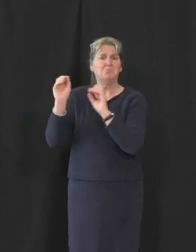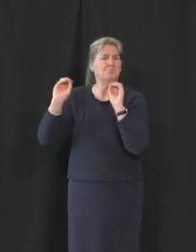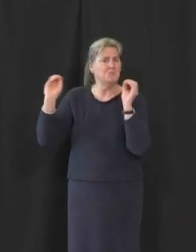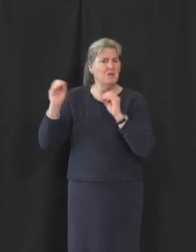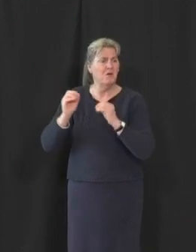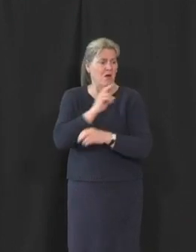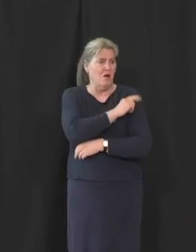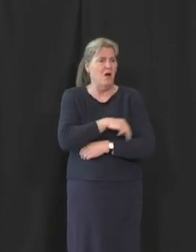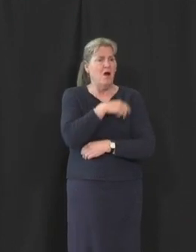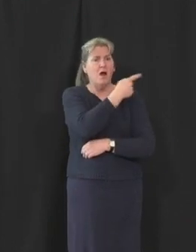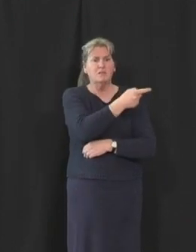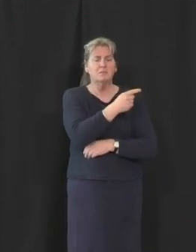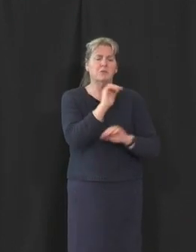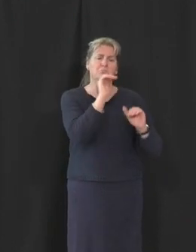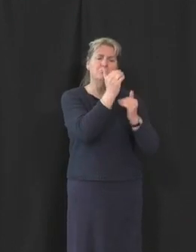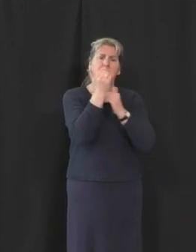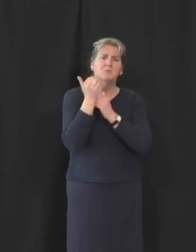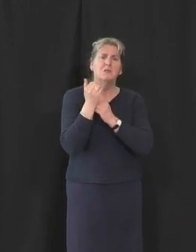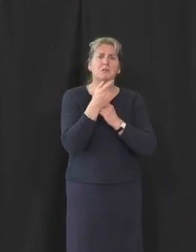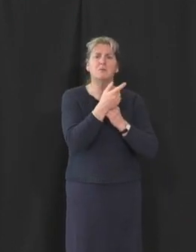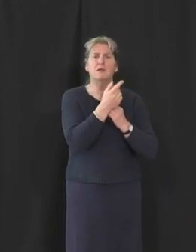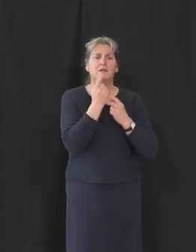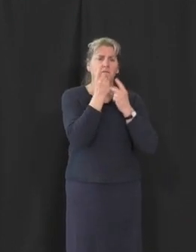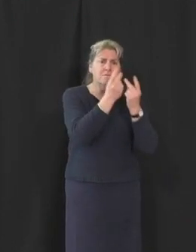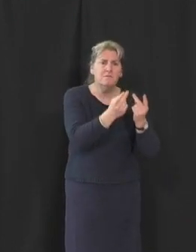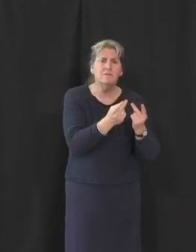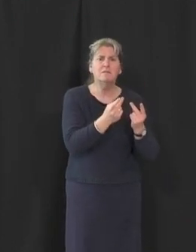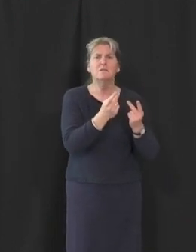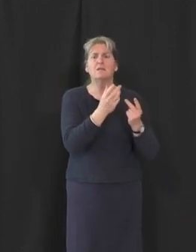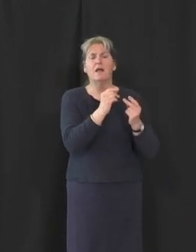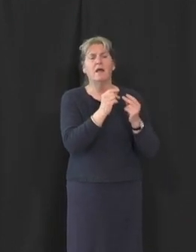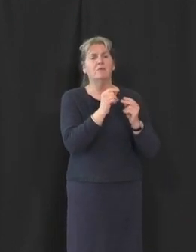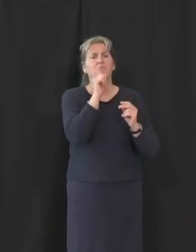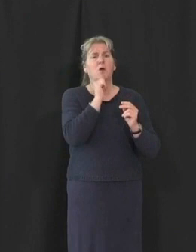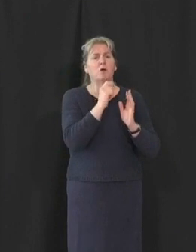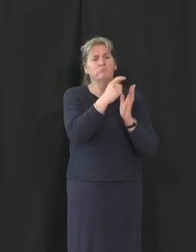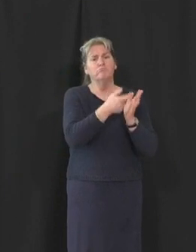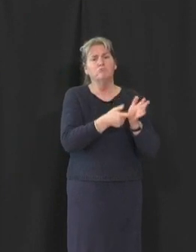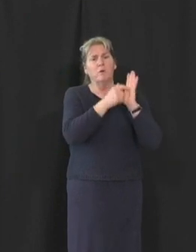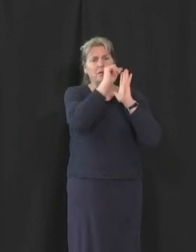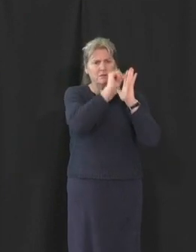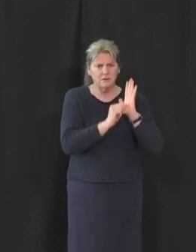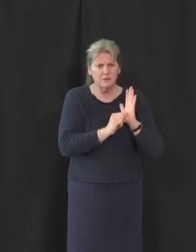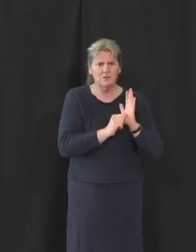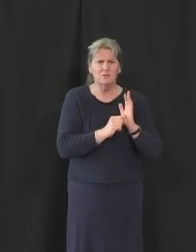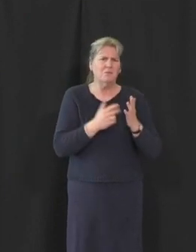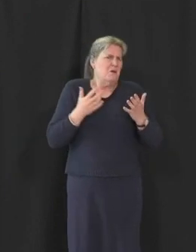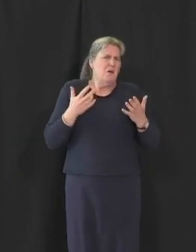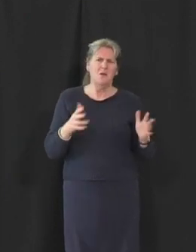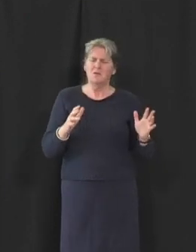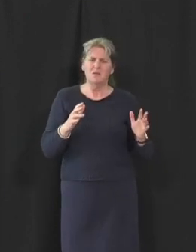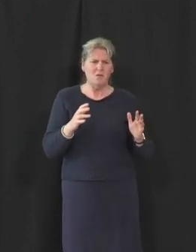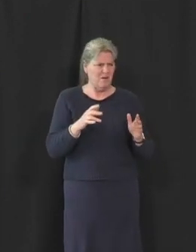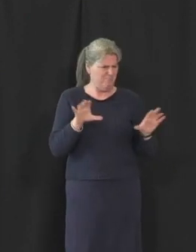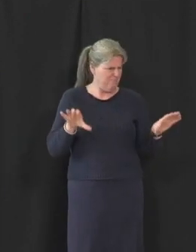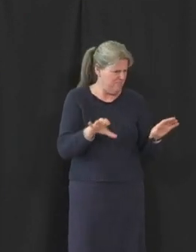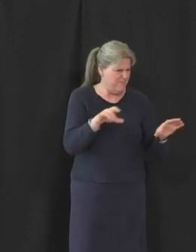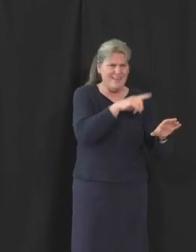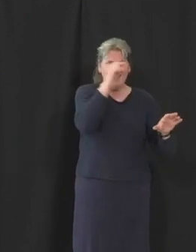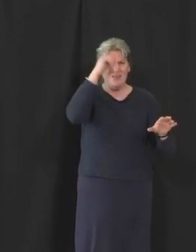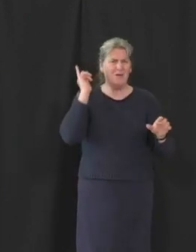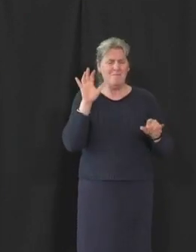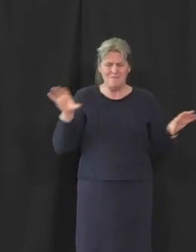and hospitals have reduced non-essential surgeries. We do not want these significant